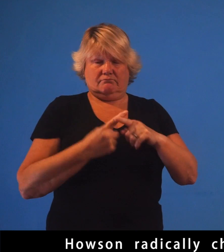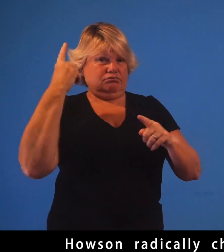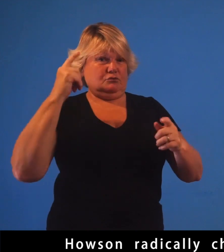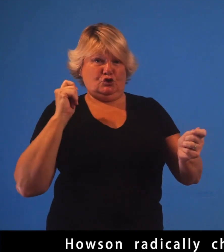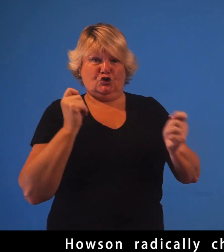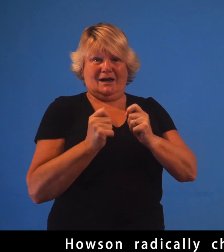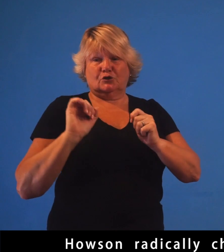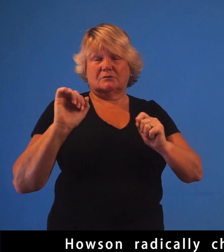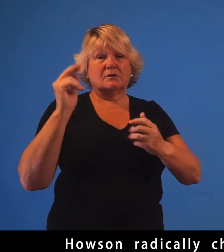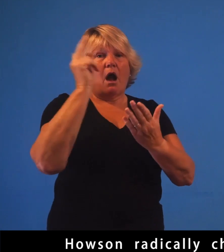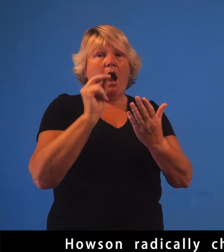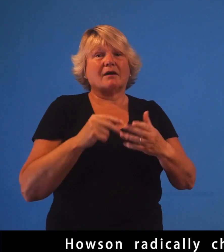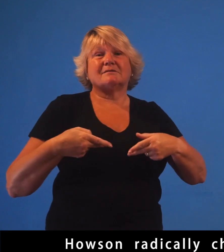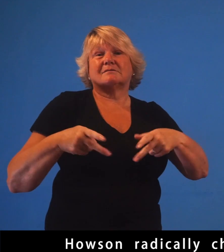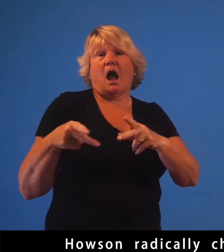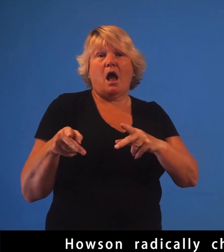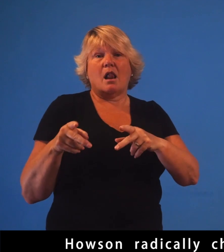his artistic style.